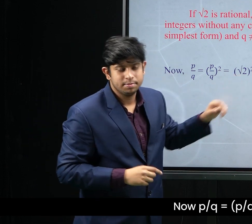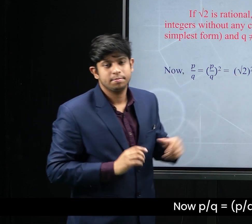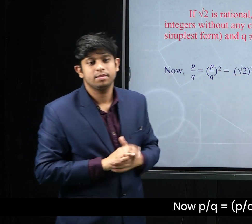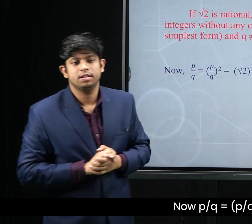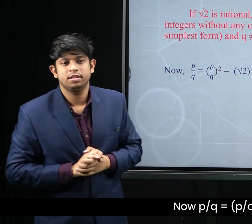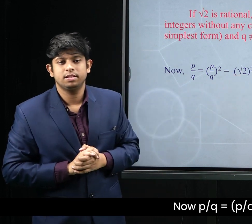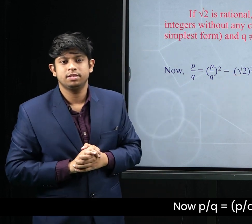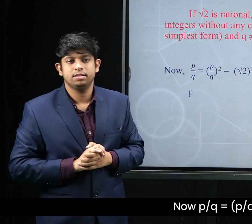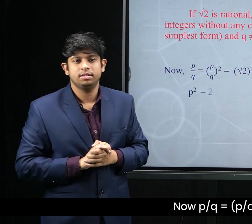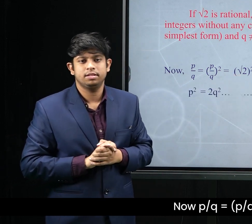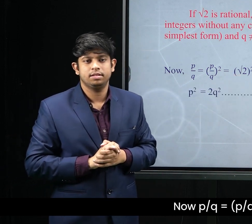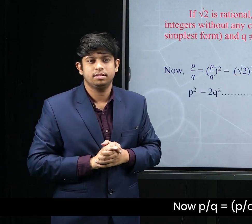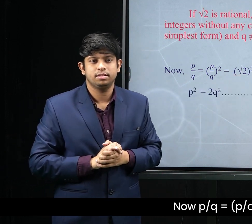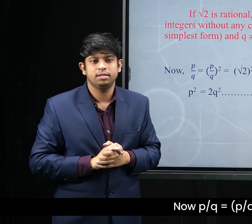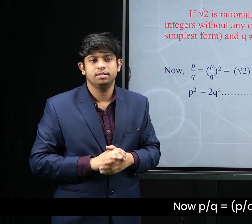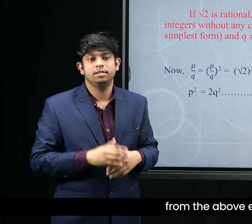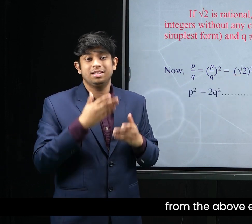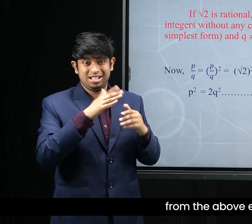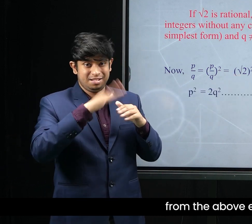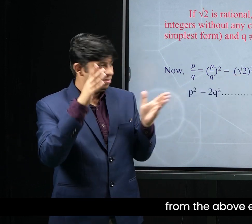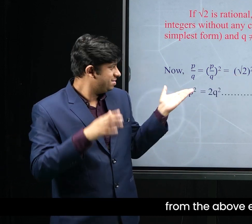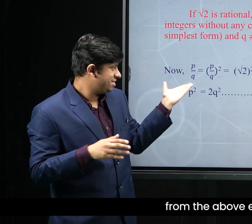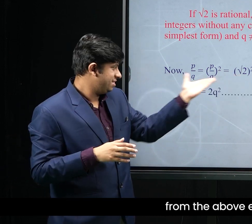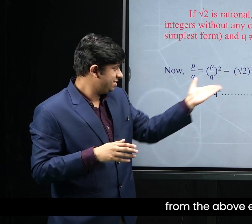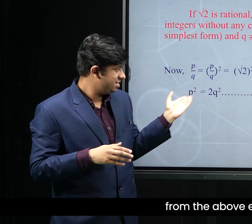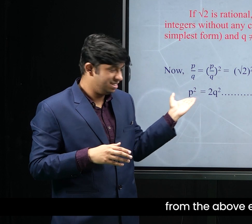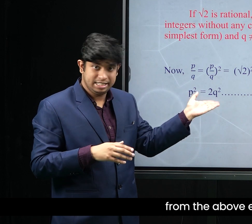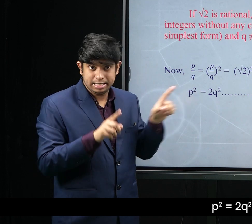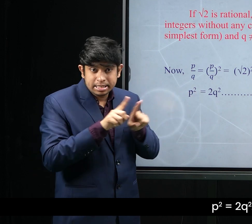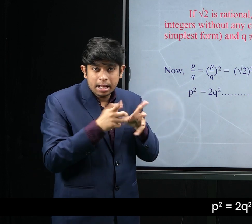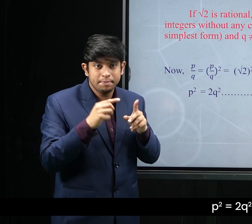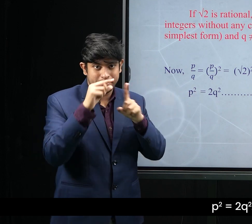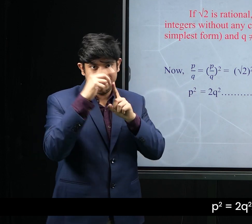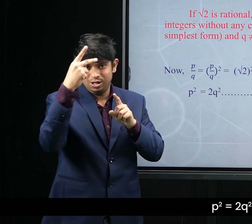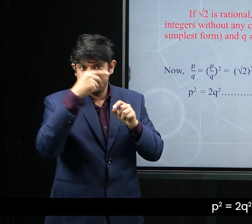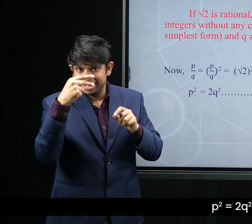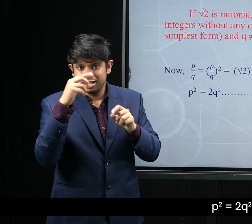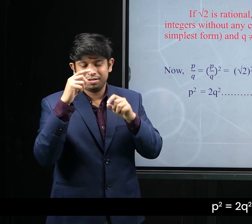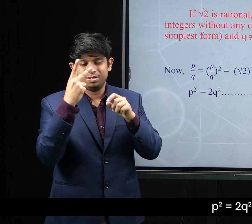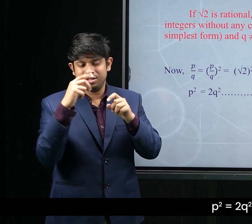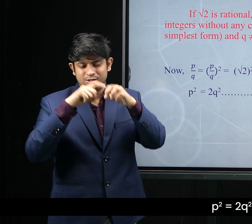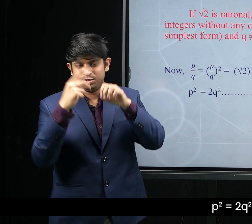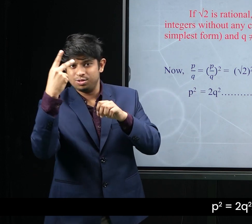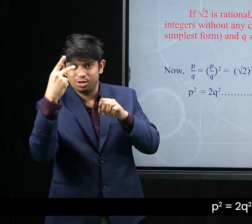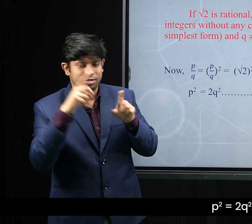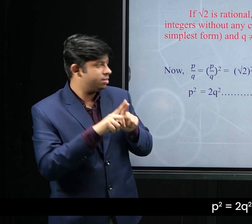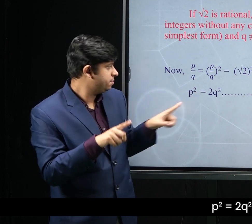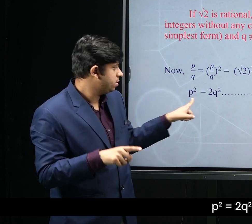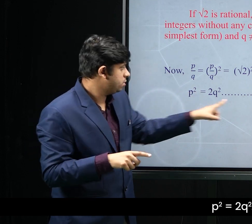which is equal to 2. From above equation we get p square is equal to 2q square and consider it